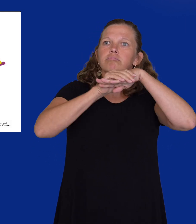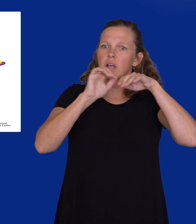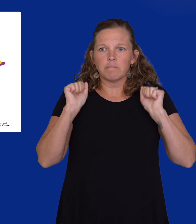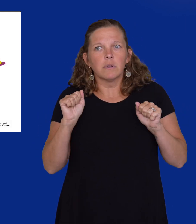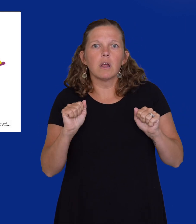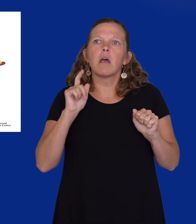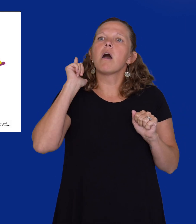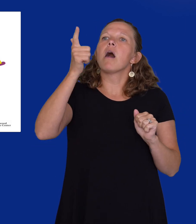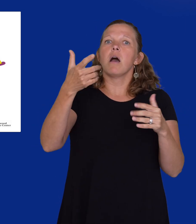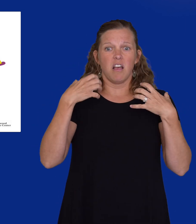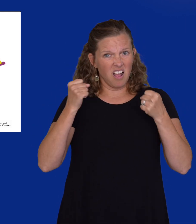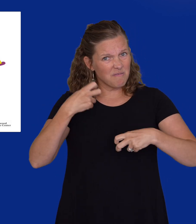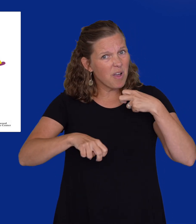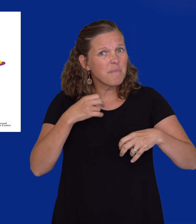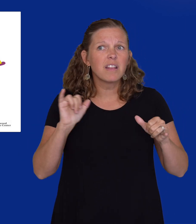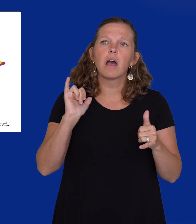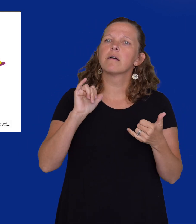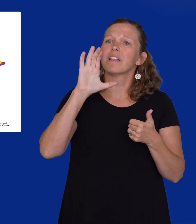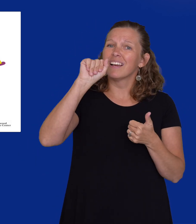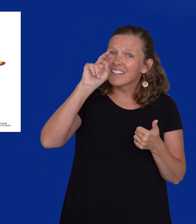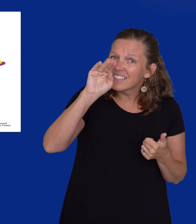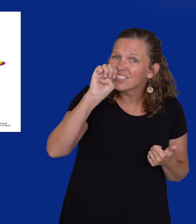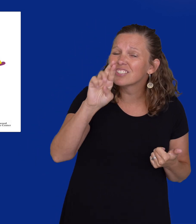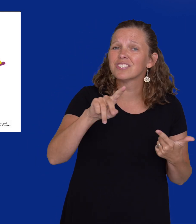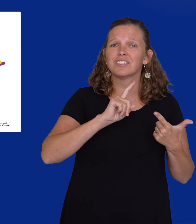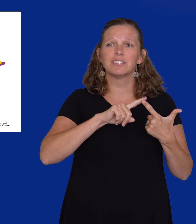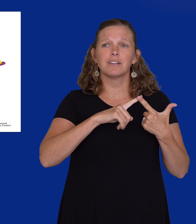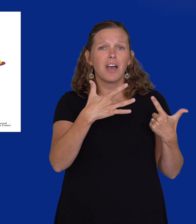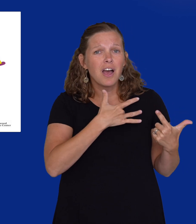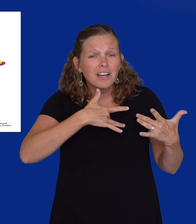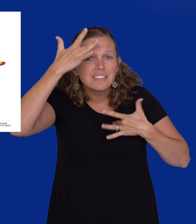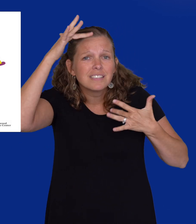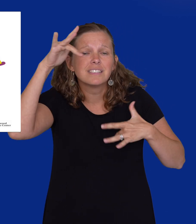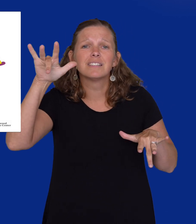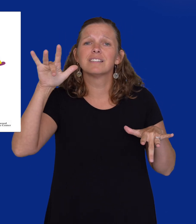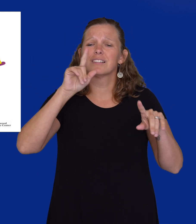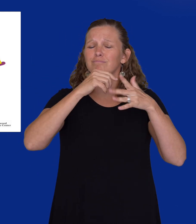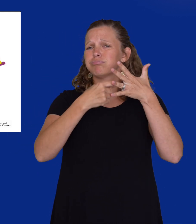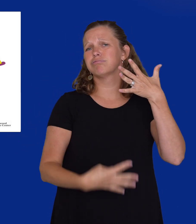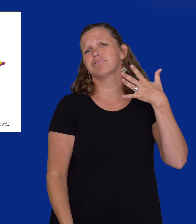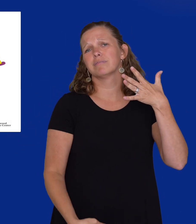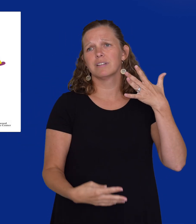for certain health problems like cancer or heart disease.